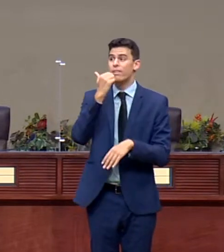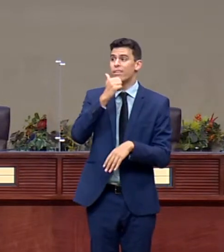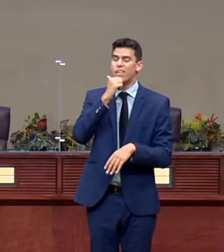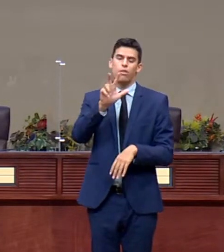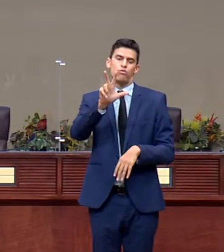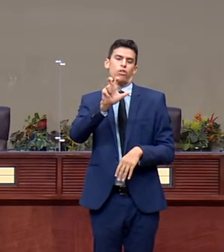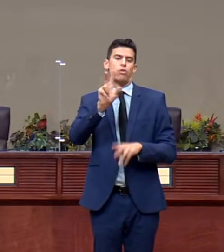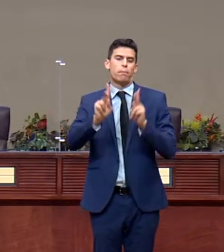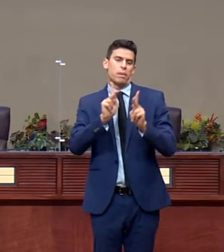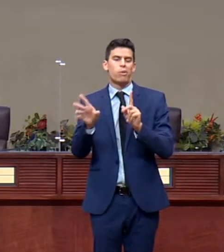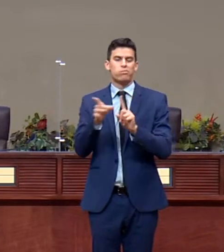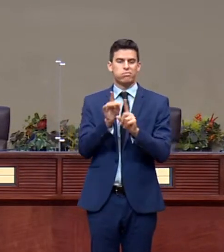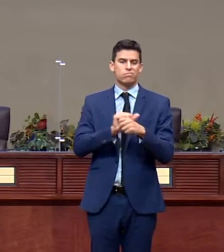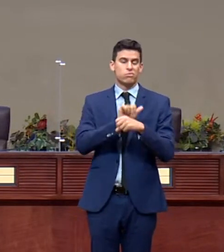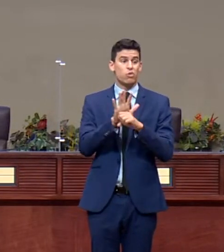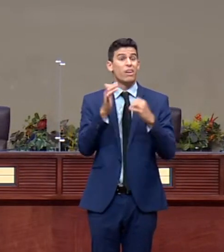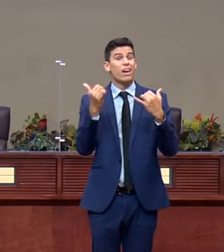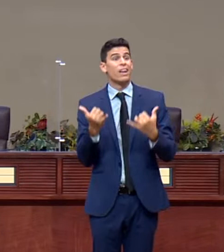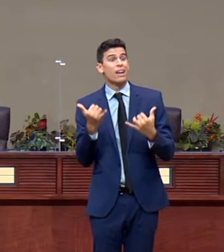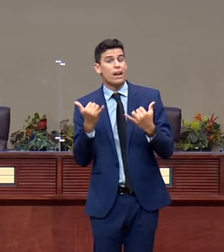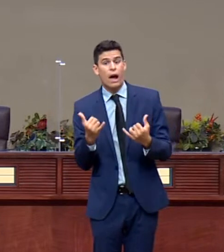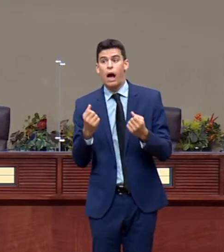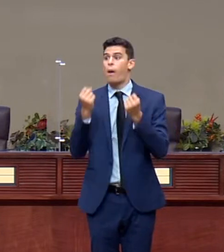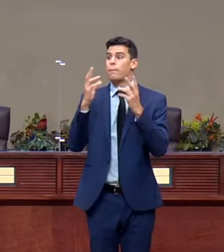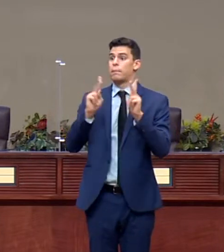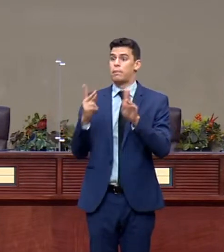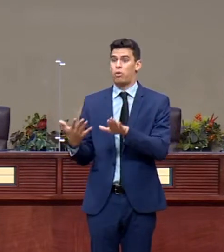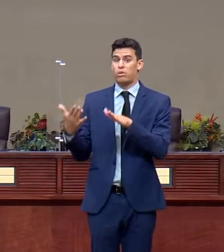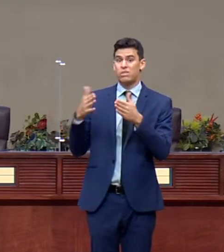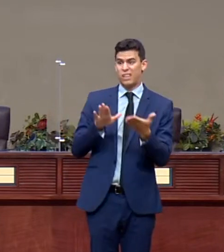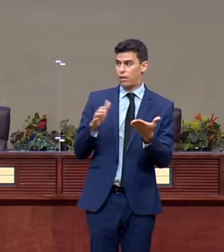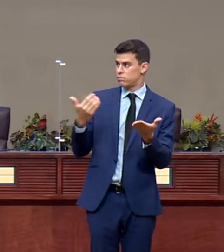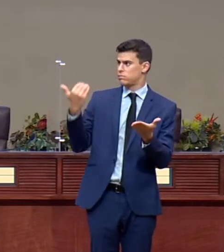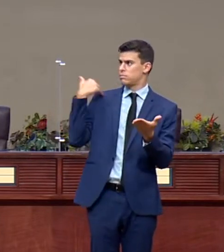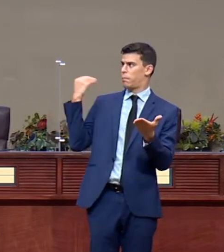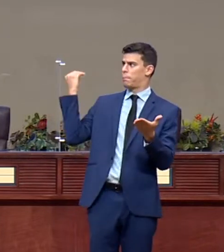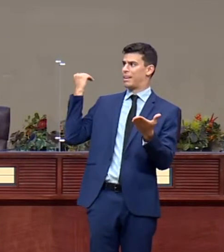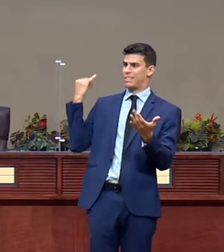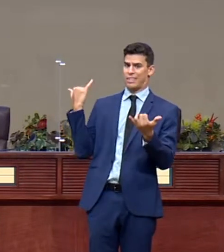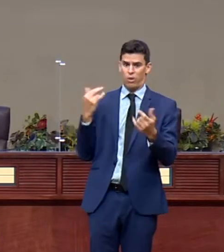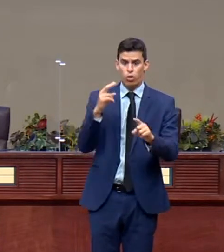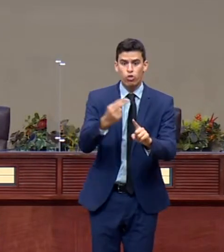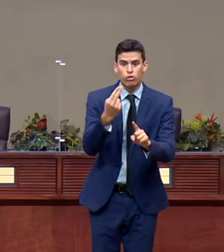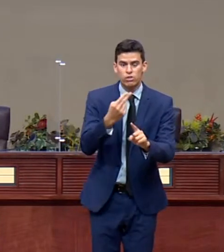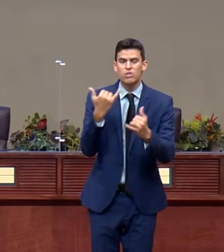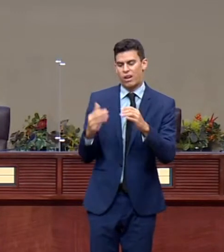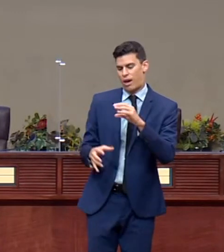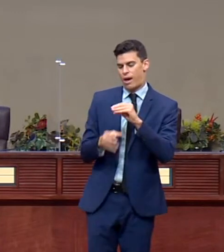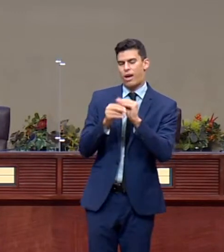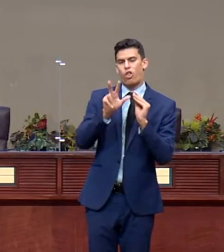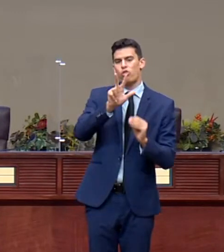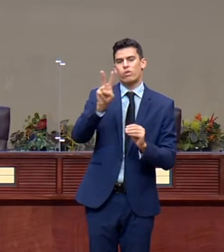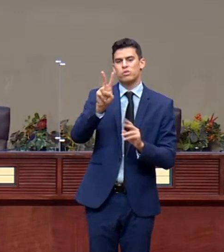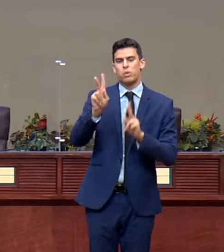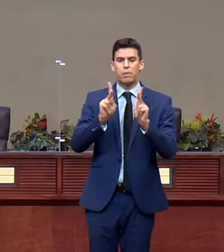of deaths that has been reported to the state since we talked to you on Monday, that number is 32. There are 14 female,